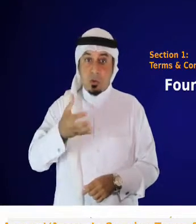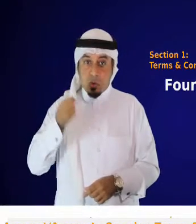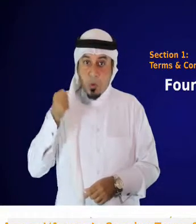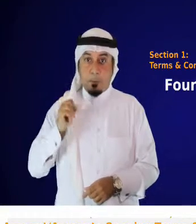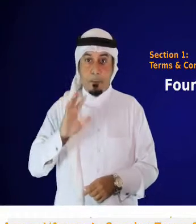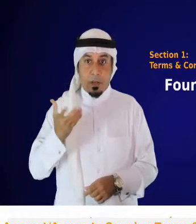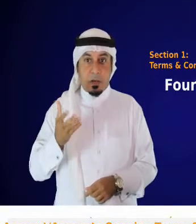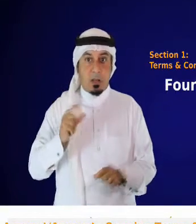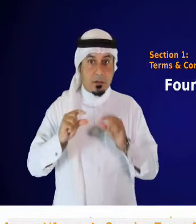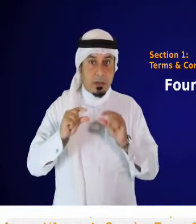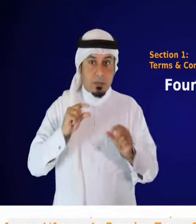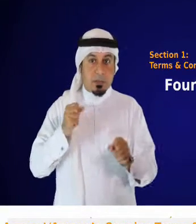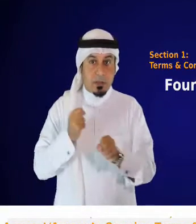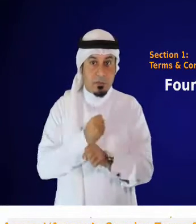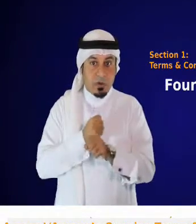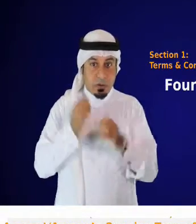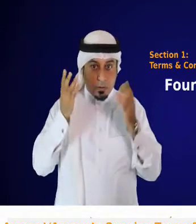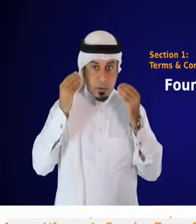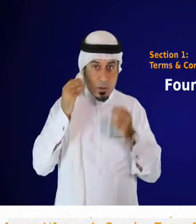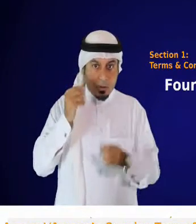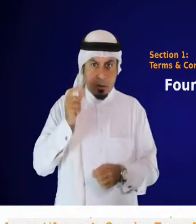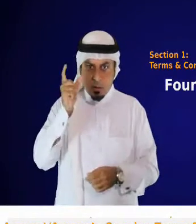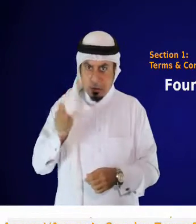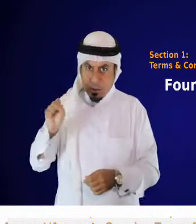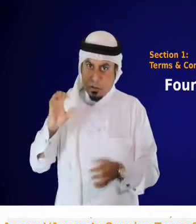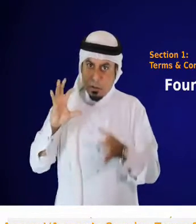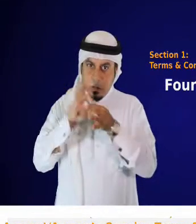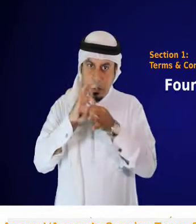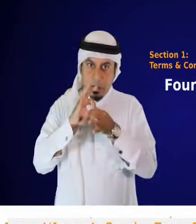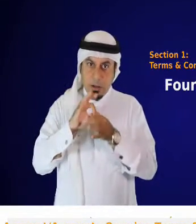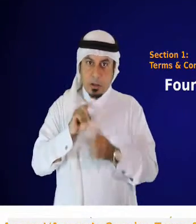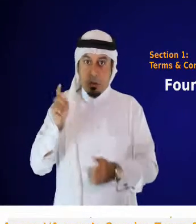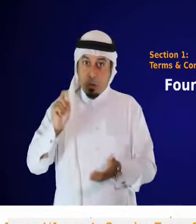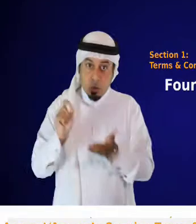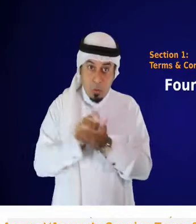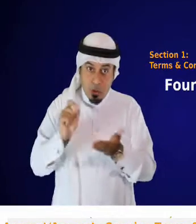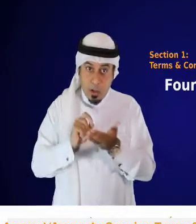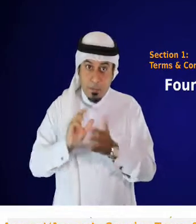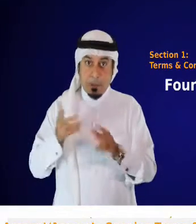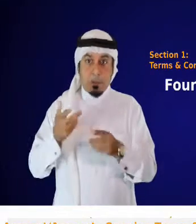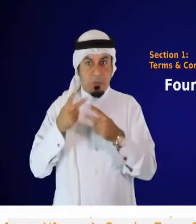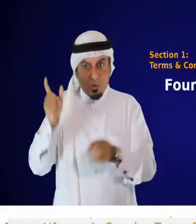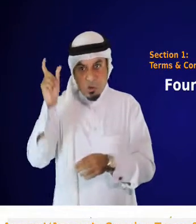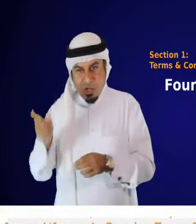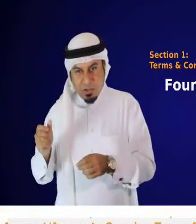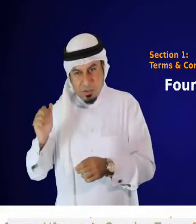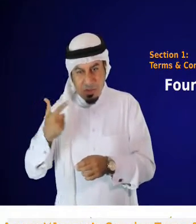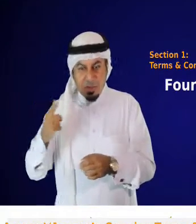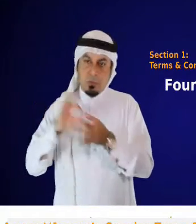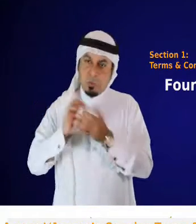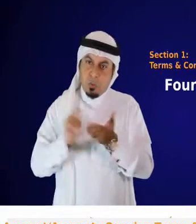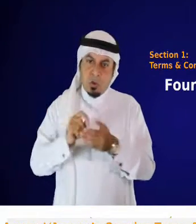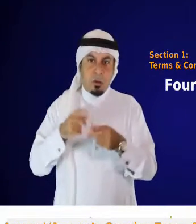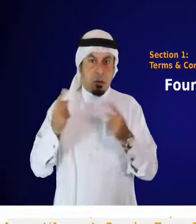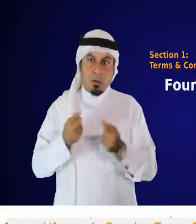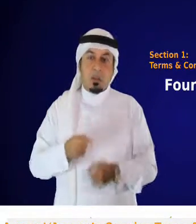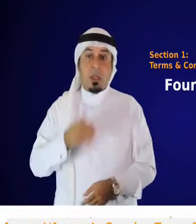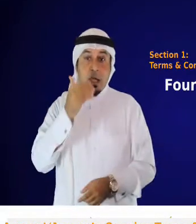other instructions relative to this account signed by the authorized signatories, and to debit such account any bill of